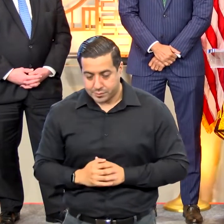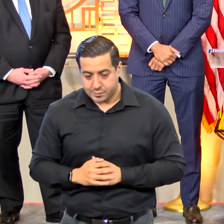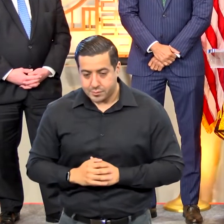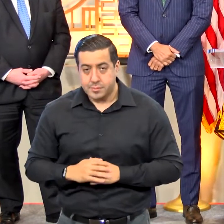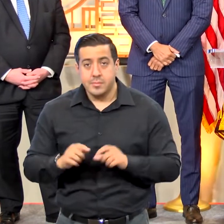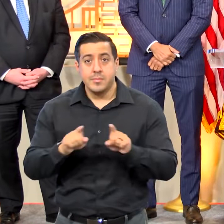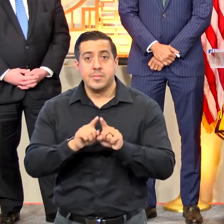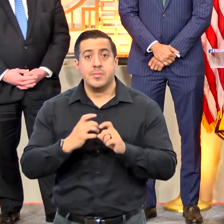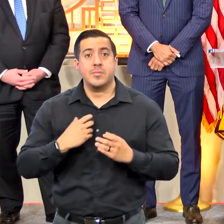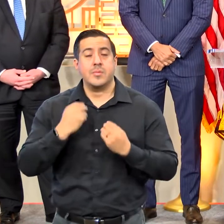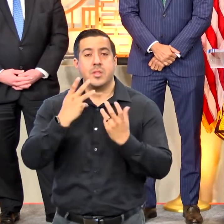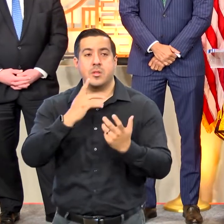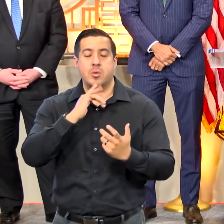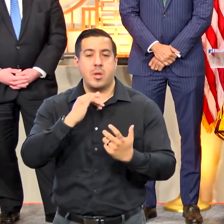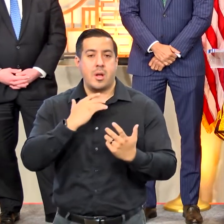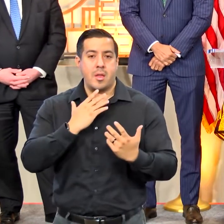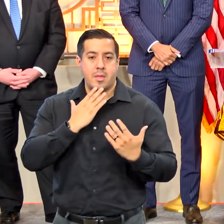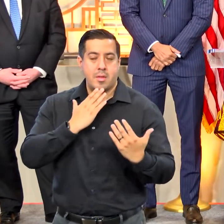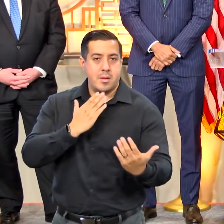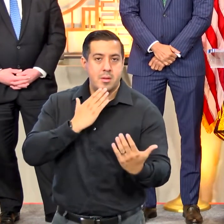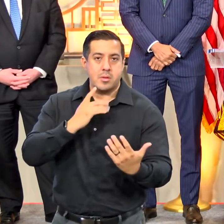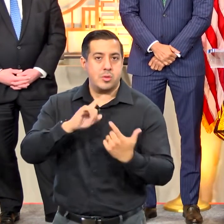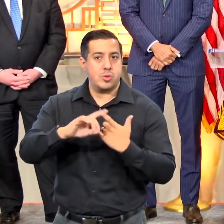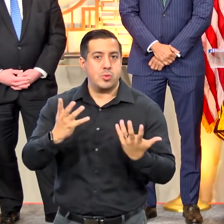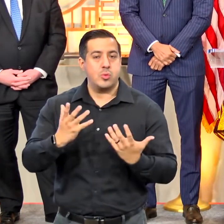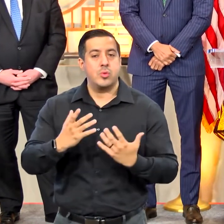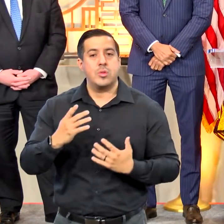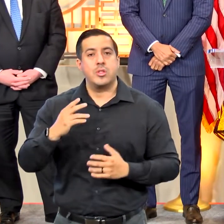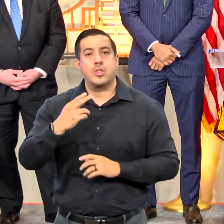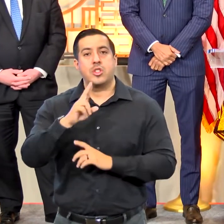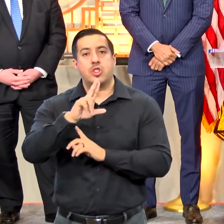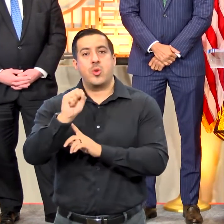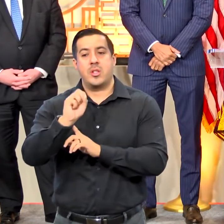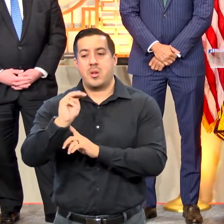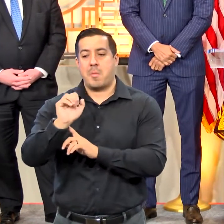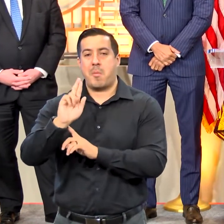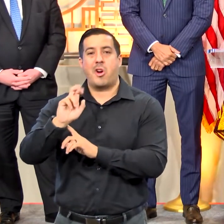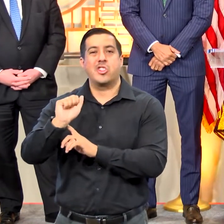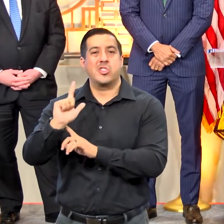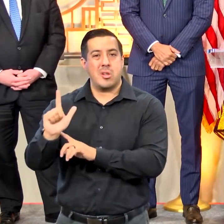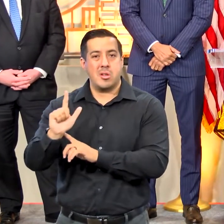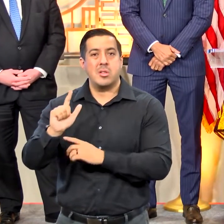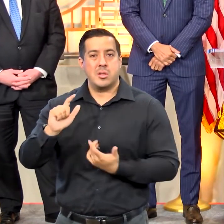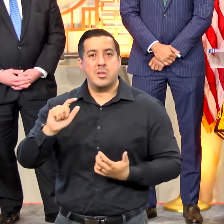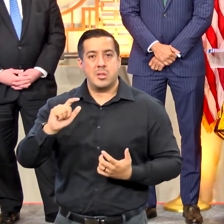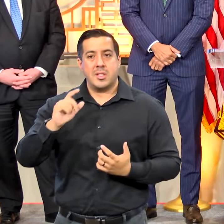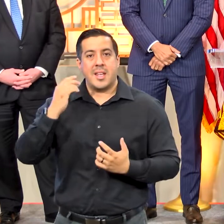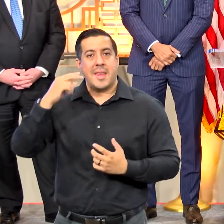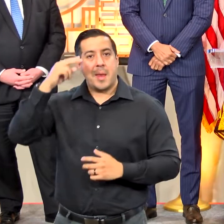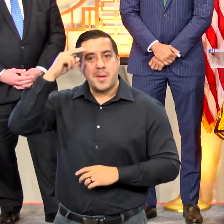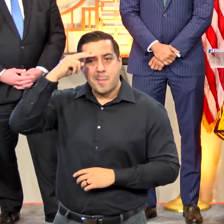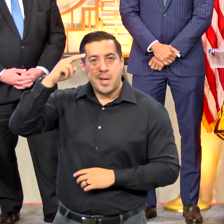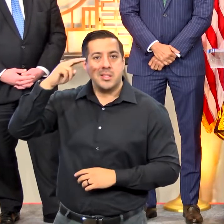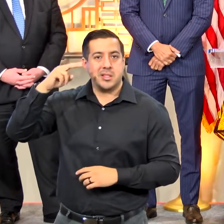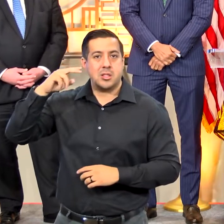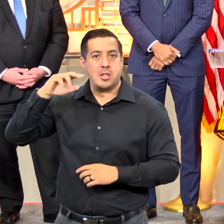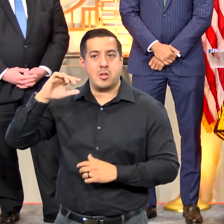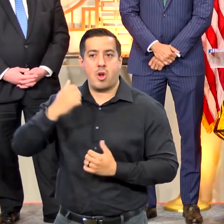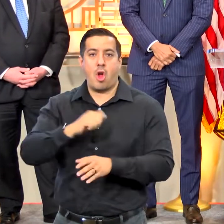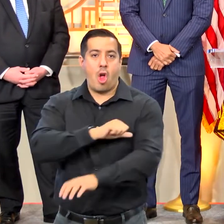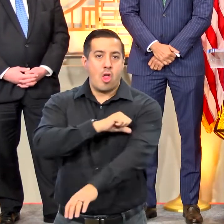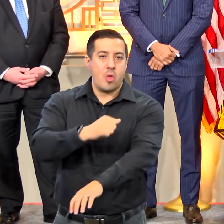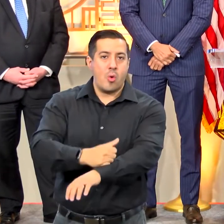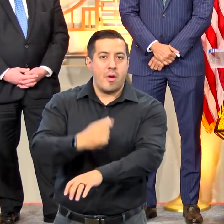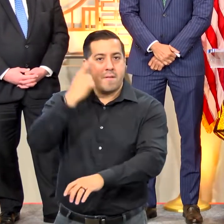my gratitude to the U.S. Marshal's Office and the Mexican authorities as well for the